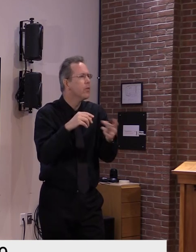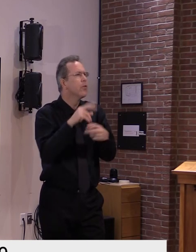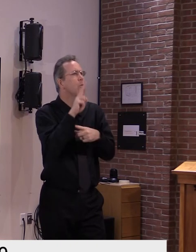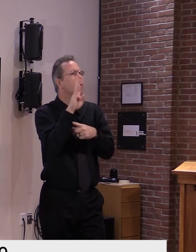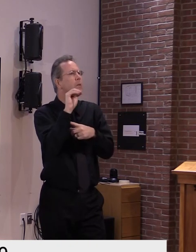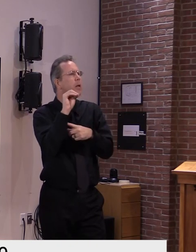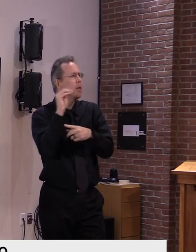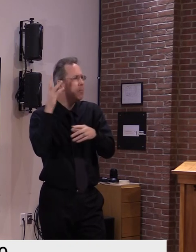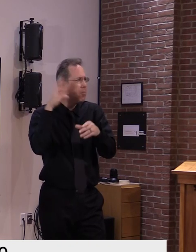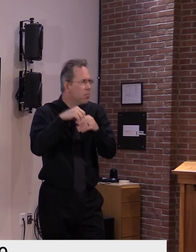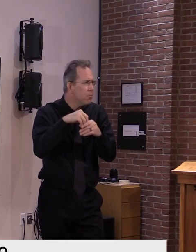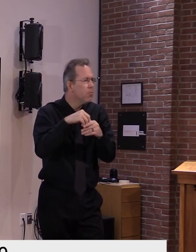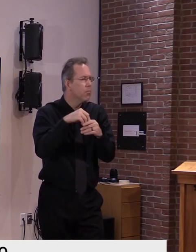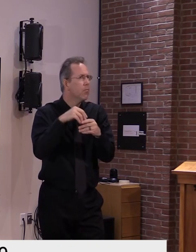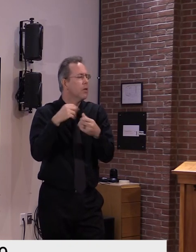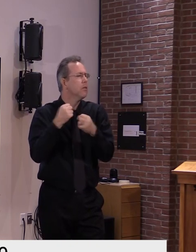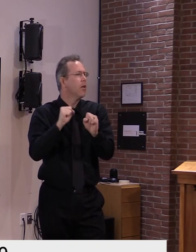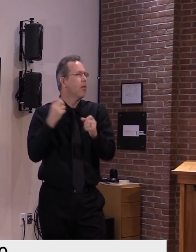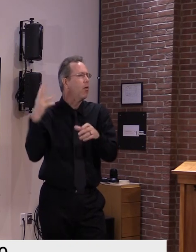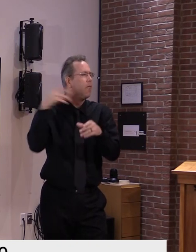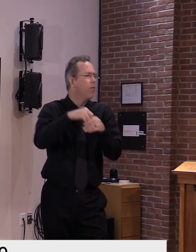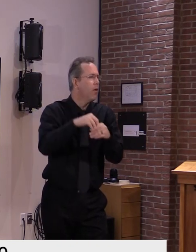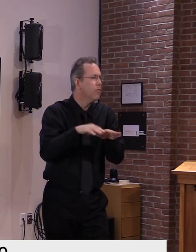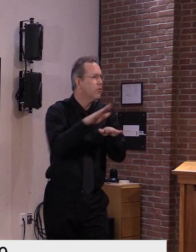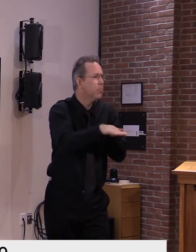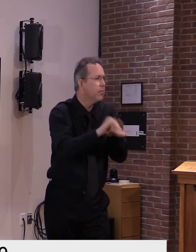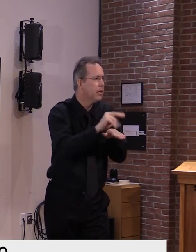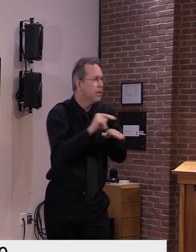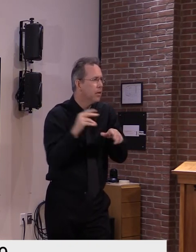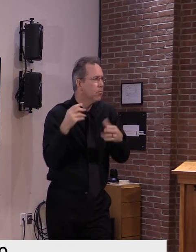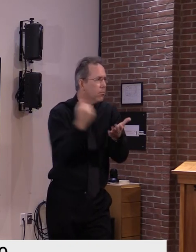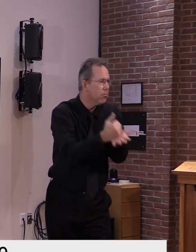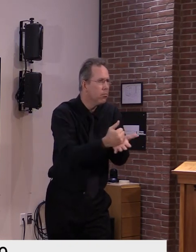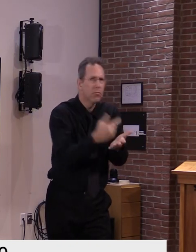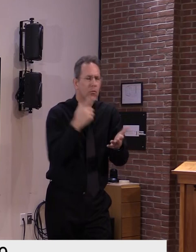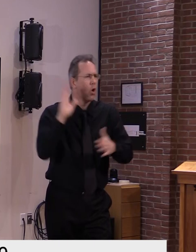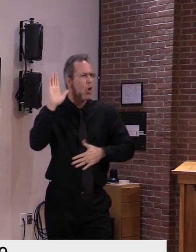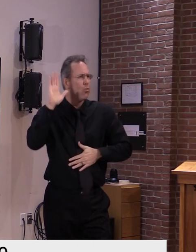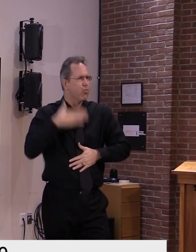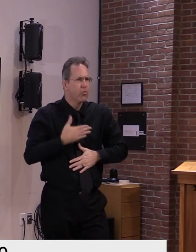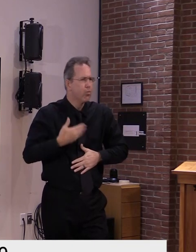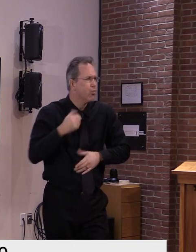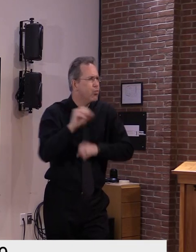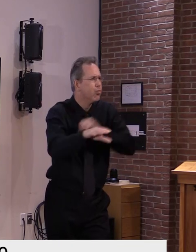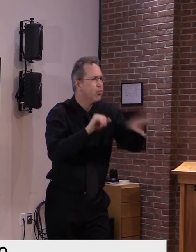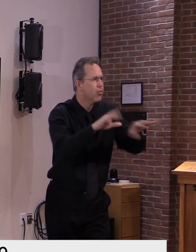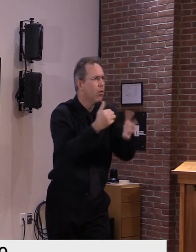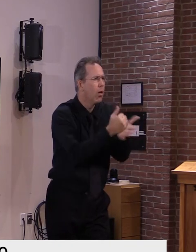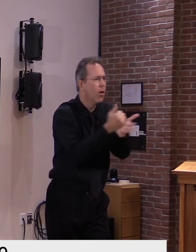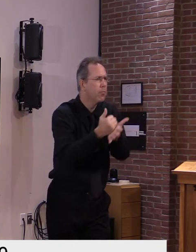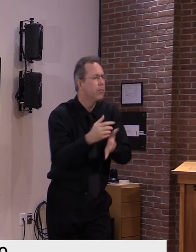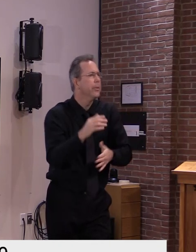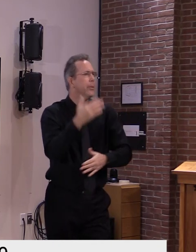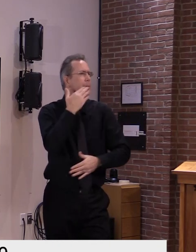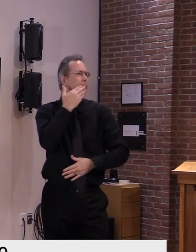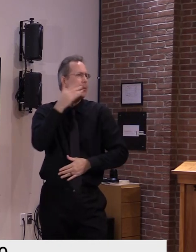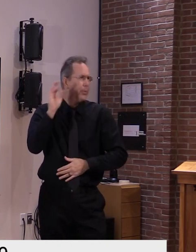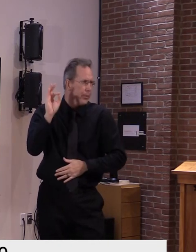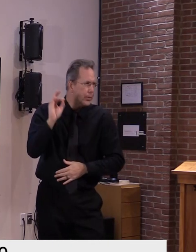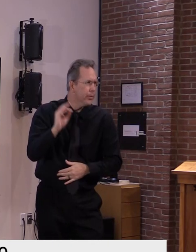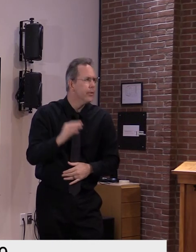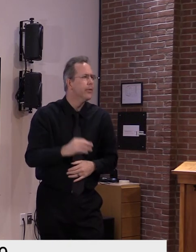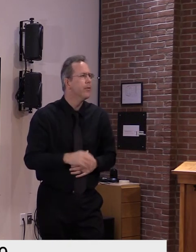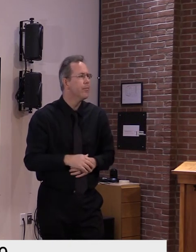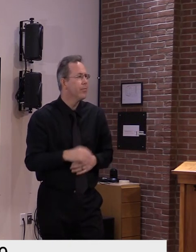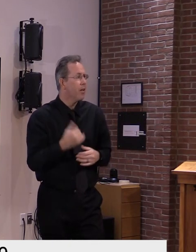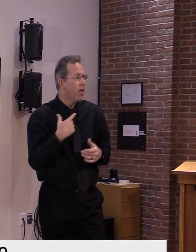help in this time of need. So we're looking at all avenues in trying to provide for the long-term